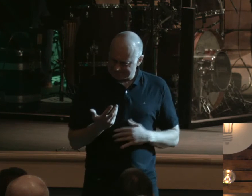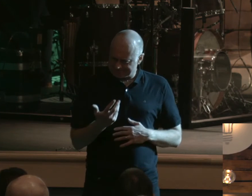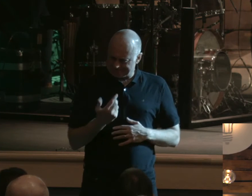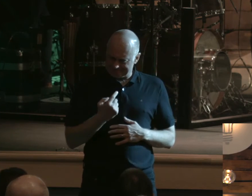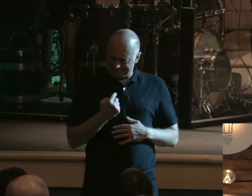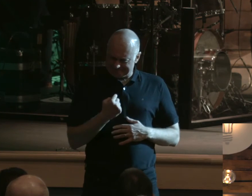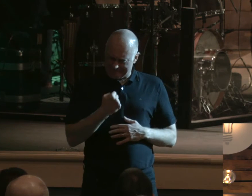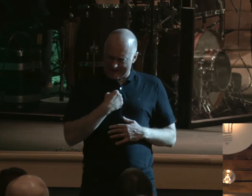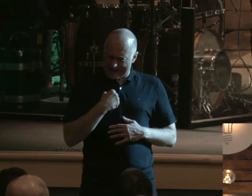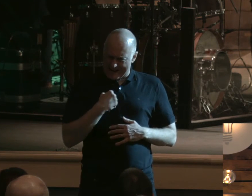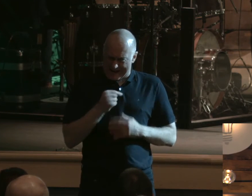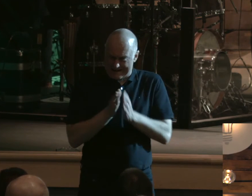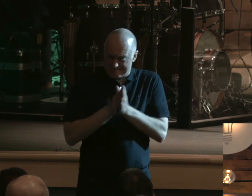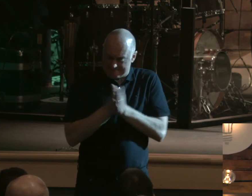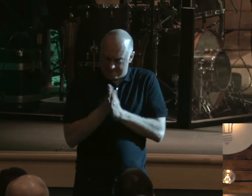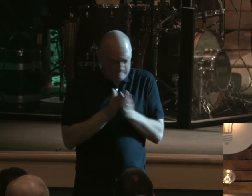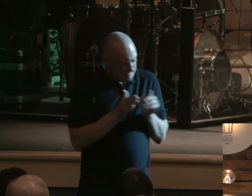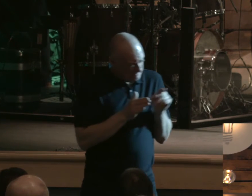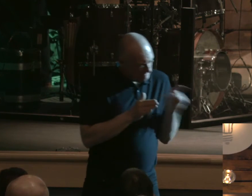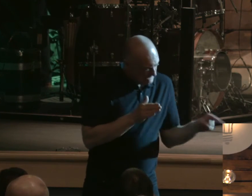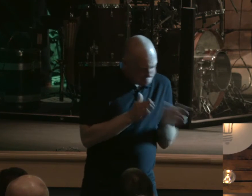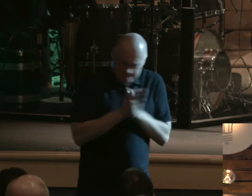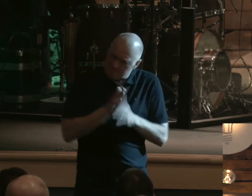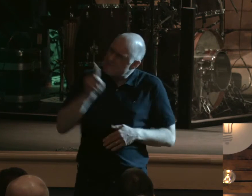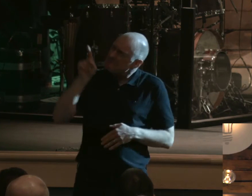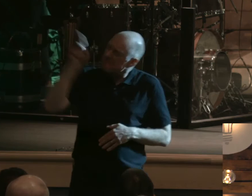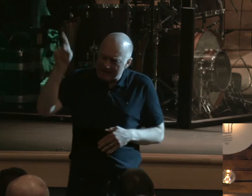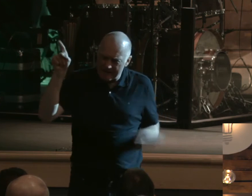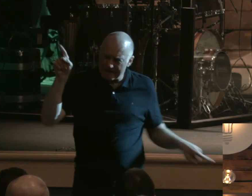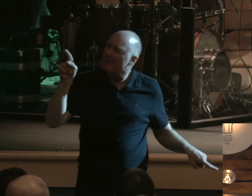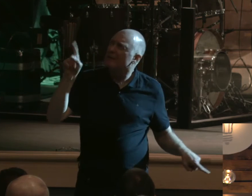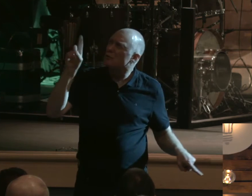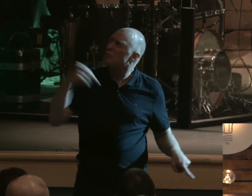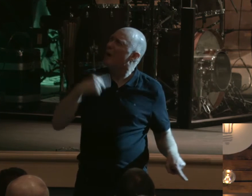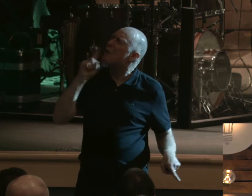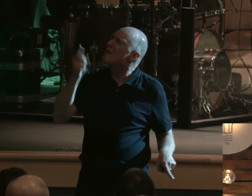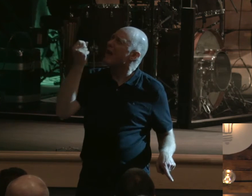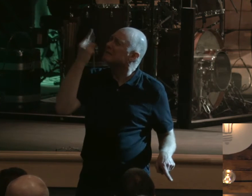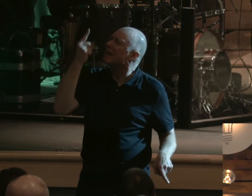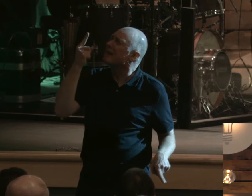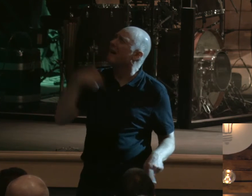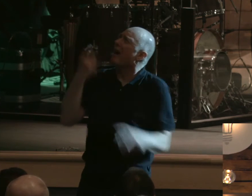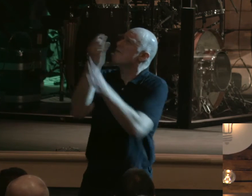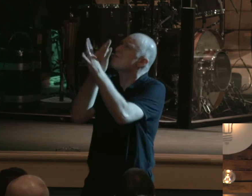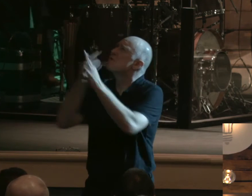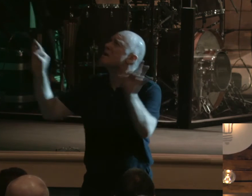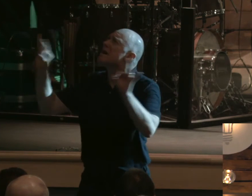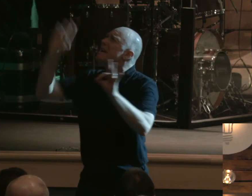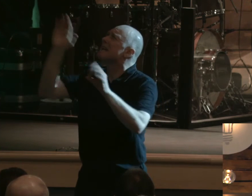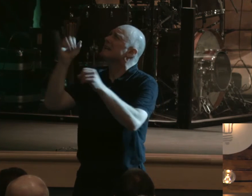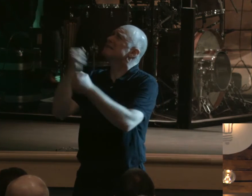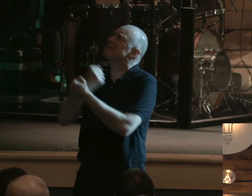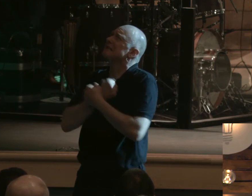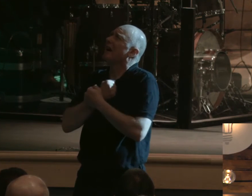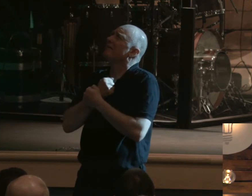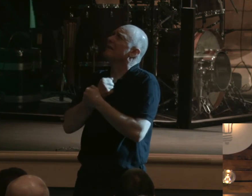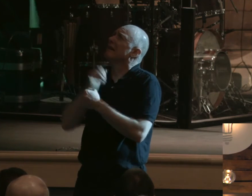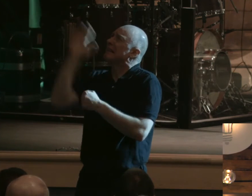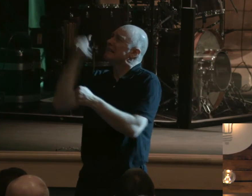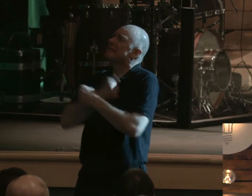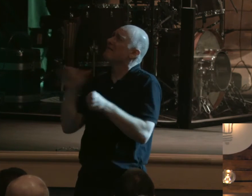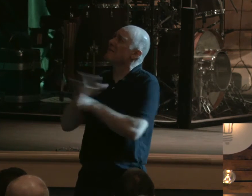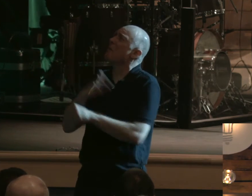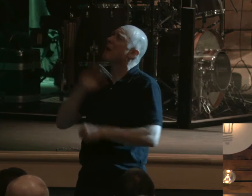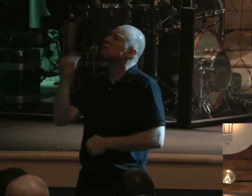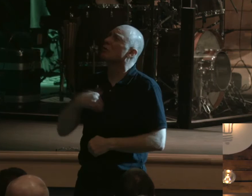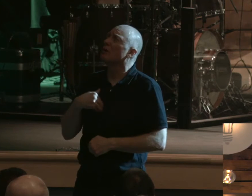motivations rooted in the Lord Jesus Christ? Do I know that He has set me free, that His love has filled my soul?